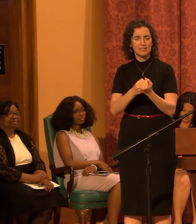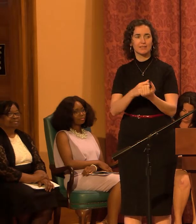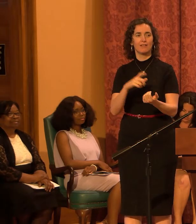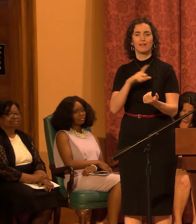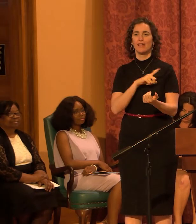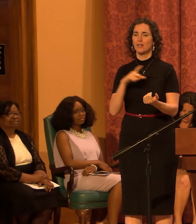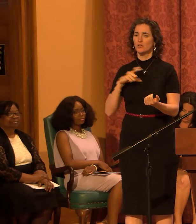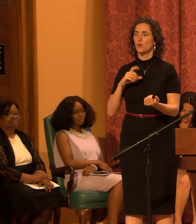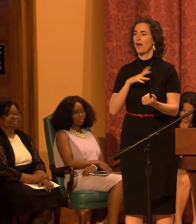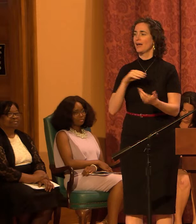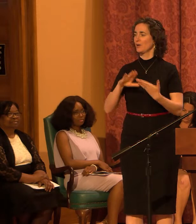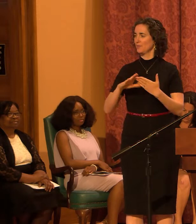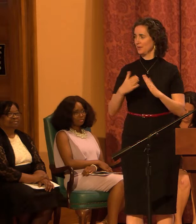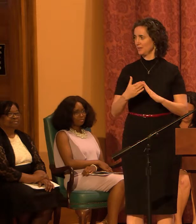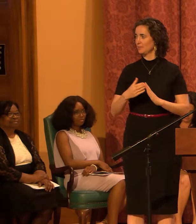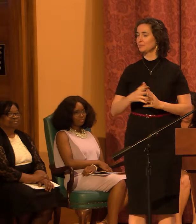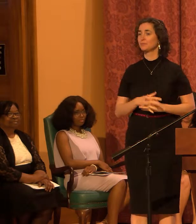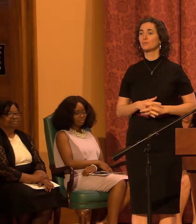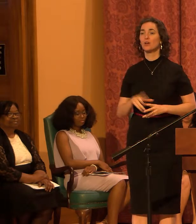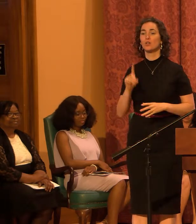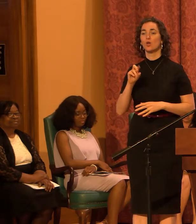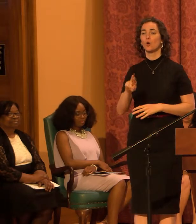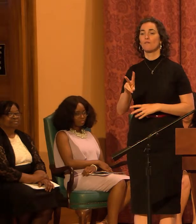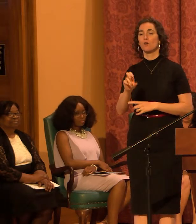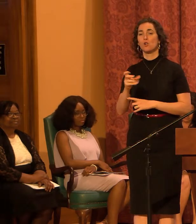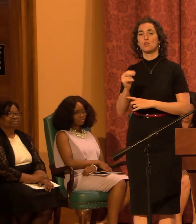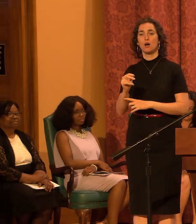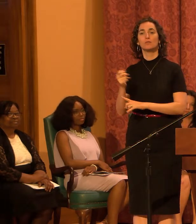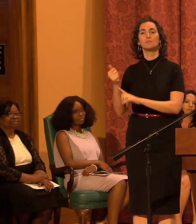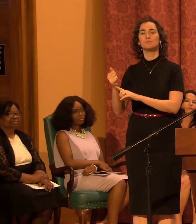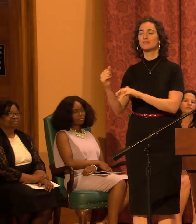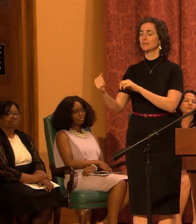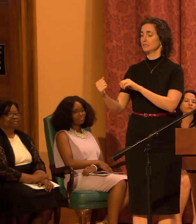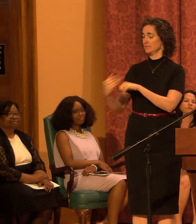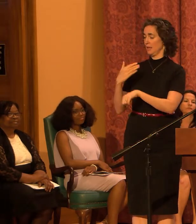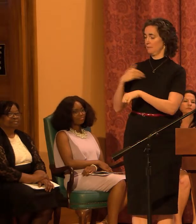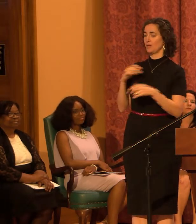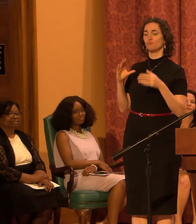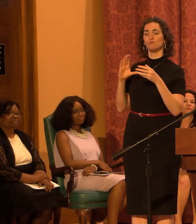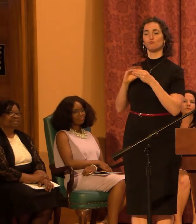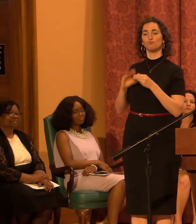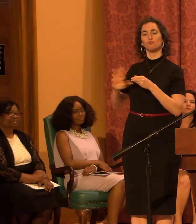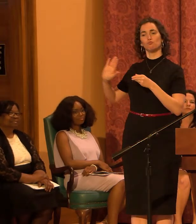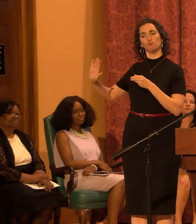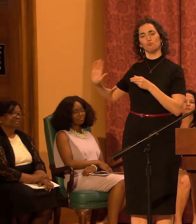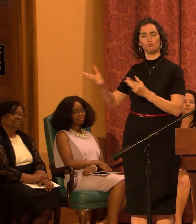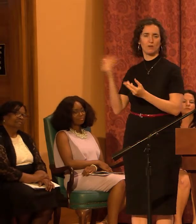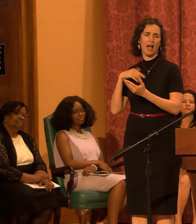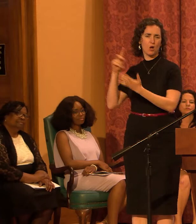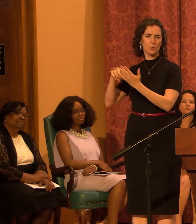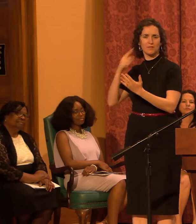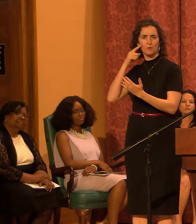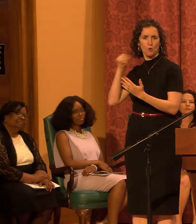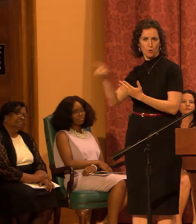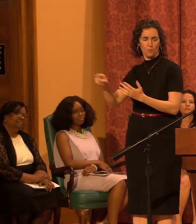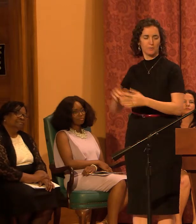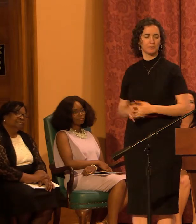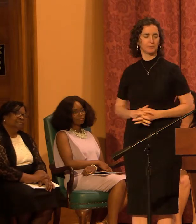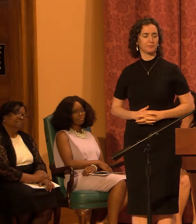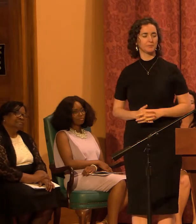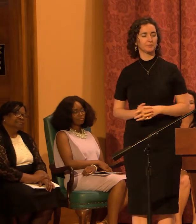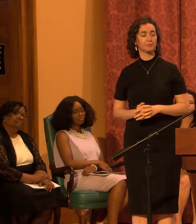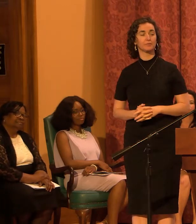legislature, and community. Dr. Voleon did send a few words with me to share with you all that I will read